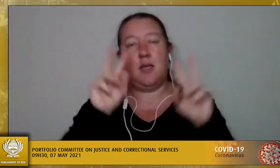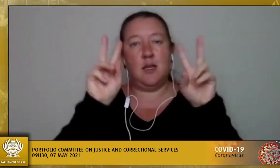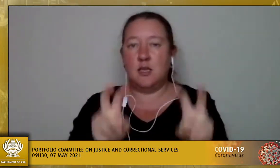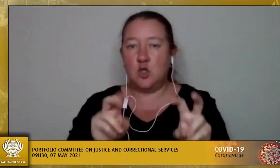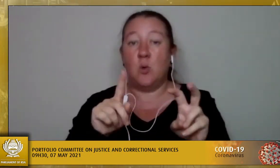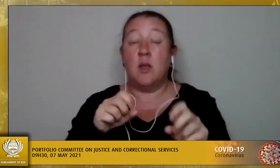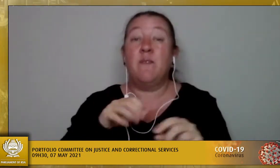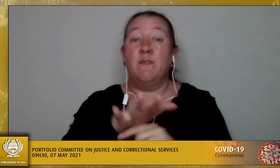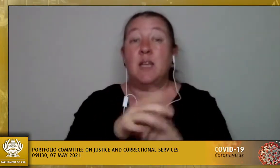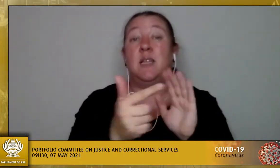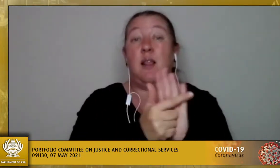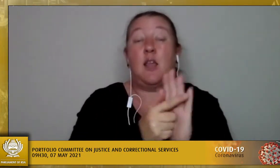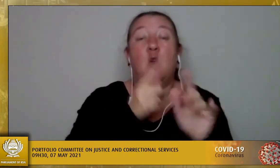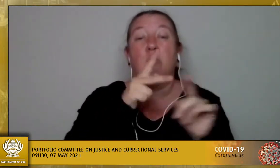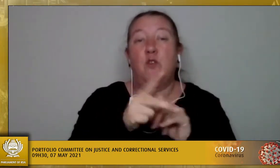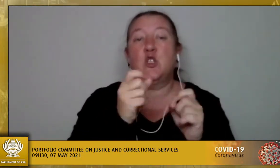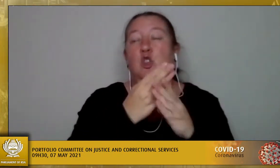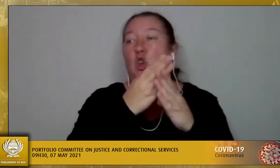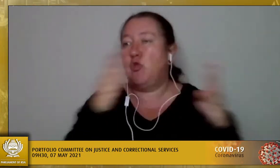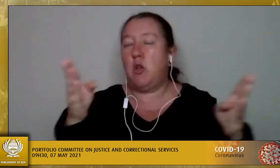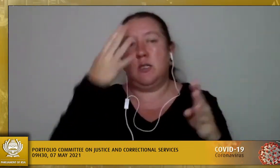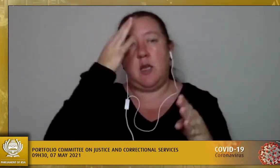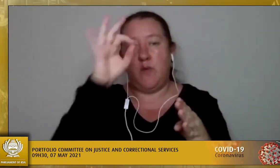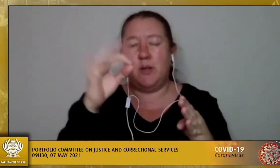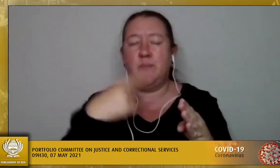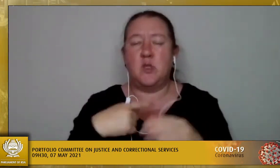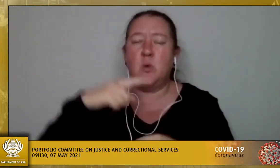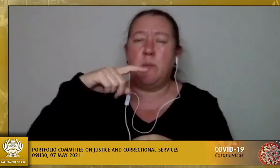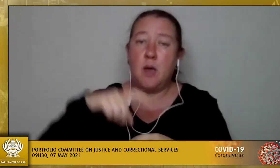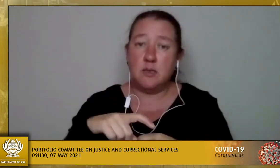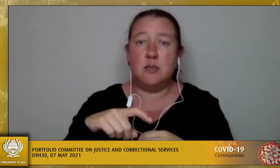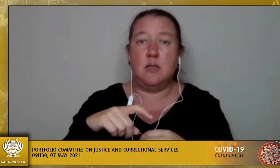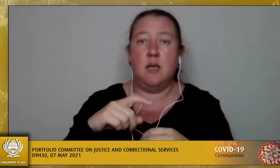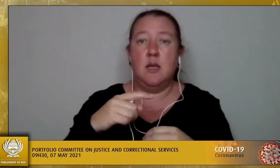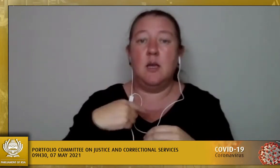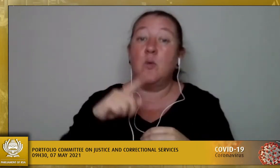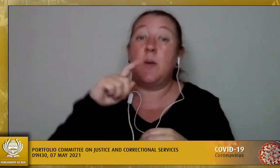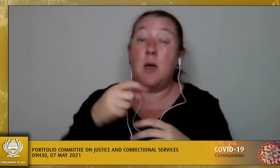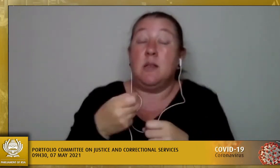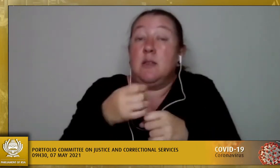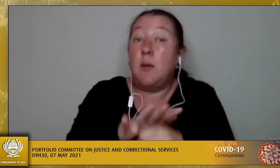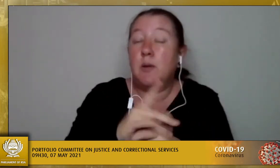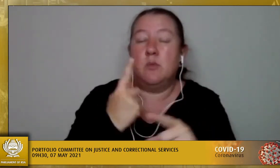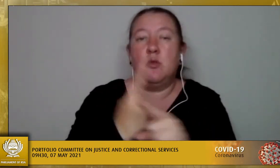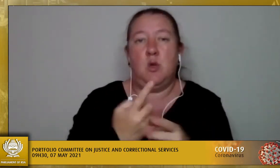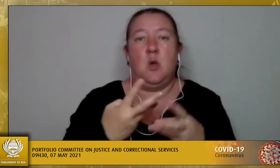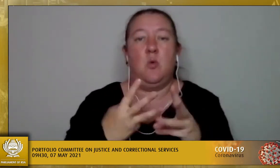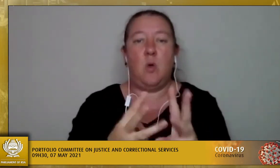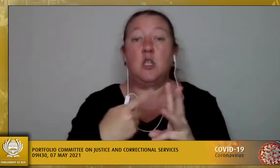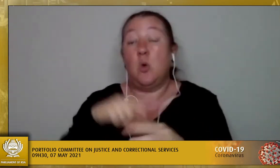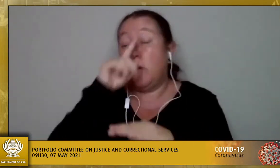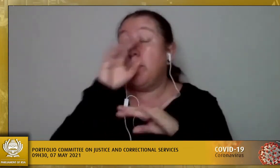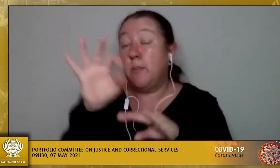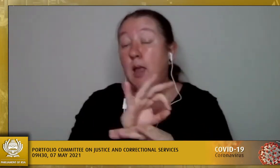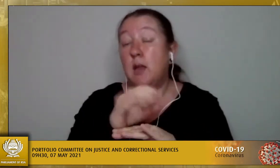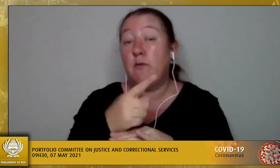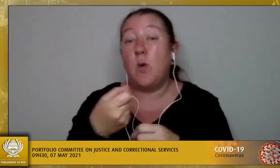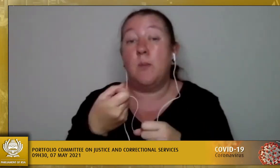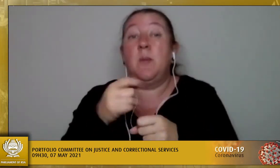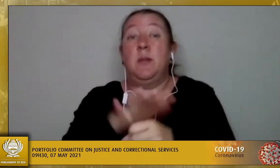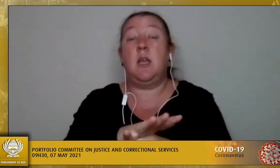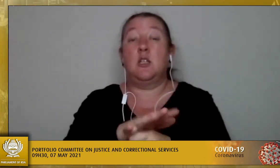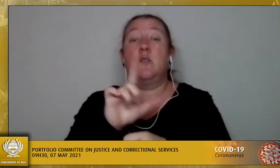affects legal professionals across government and so we must we must implement it in the correct way so we are planning for implementation